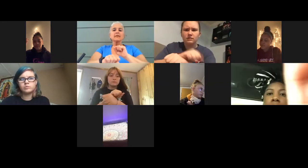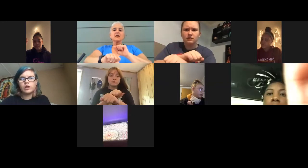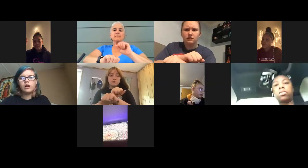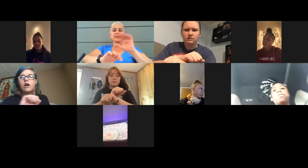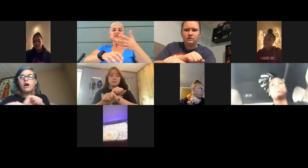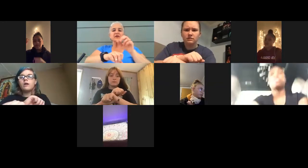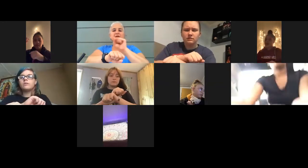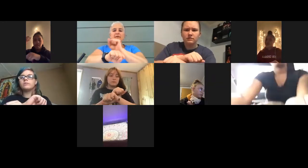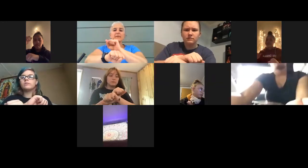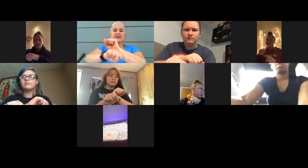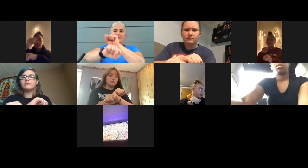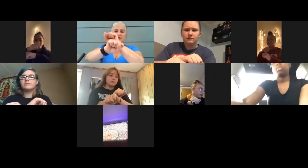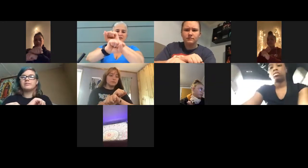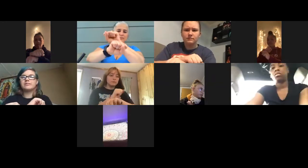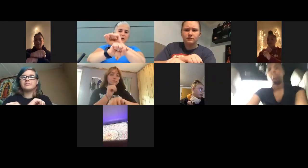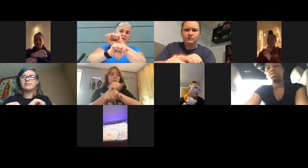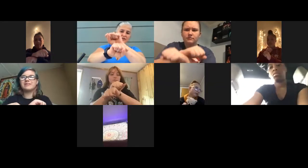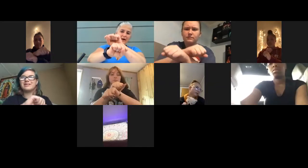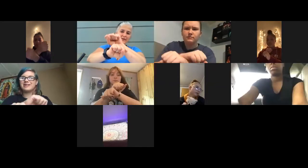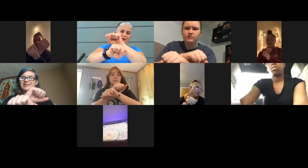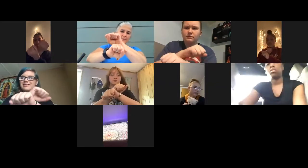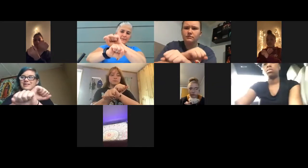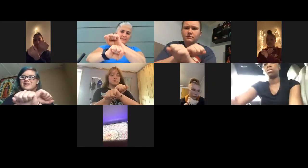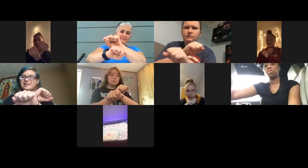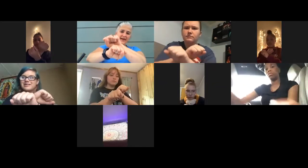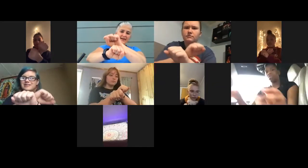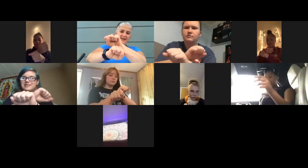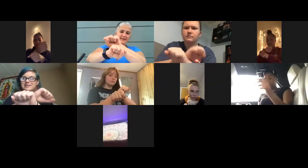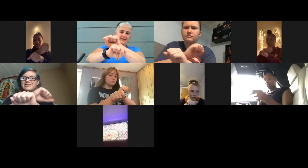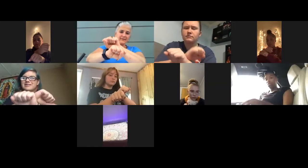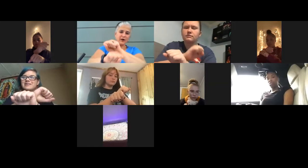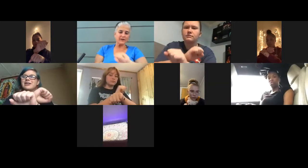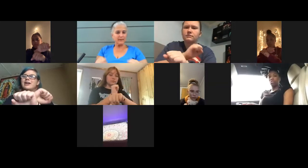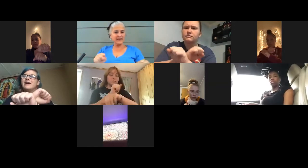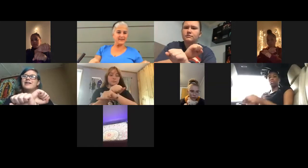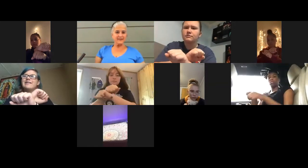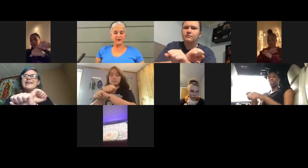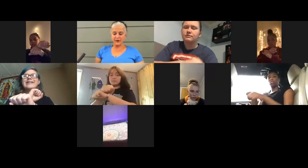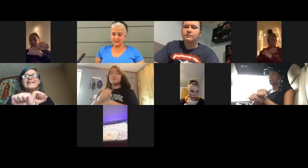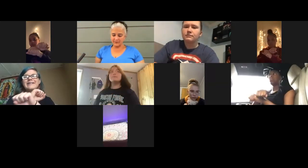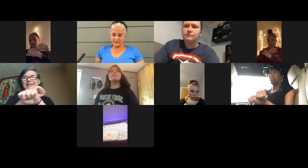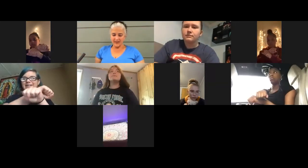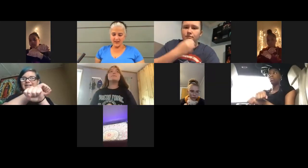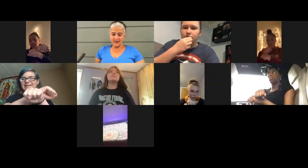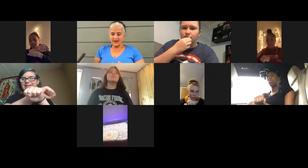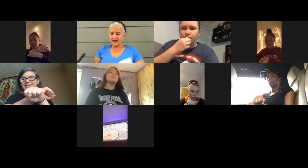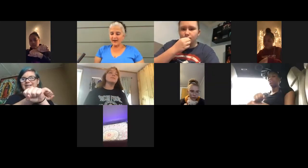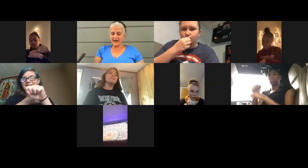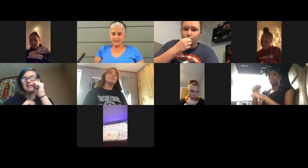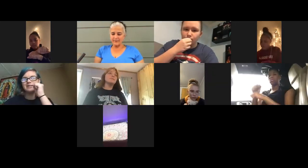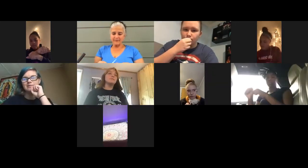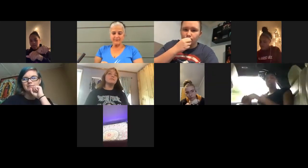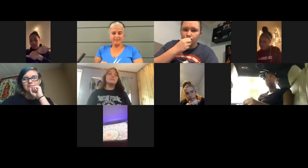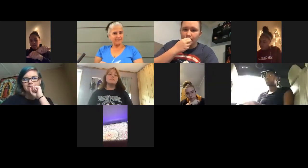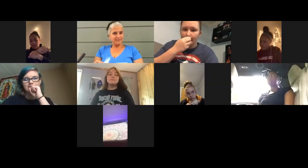Yep. Except Marissa, flip it over. Make sure it's both this way. There you go. Fantastic. Harley, I'm liking this. You're cute.